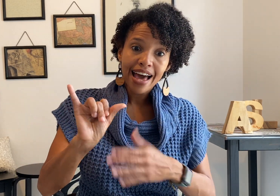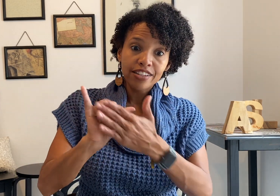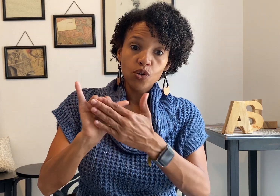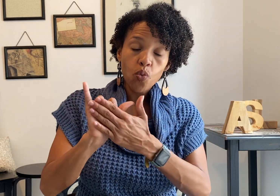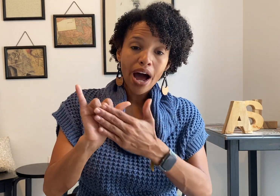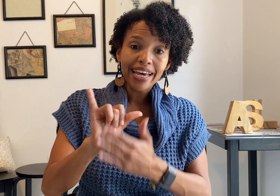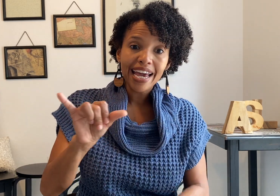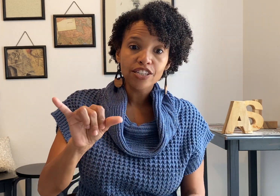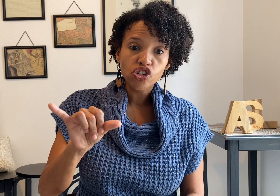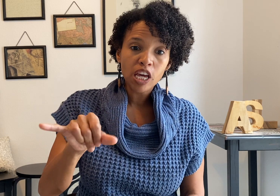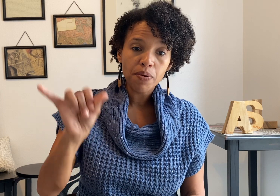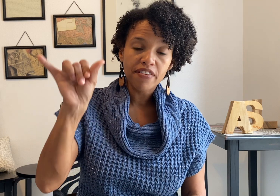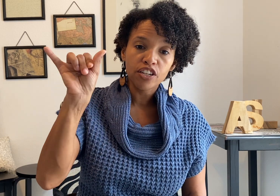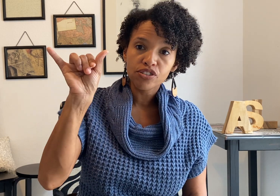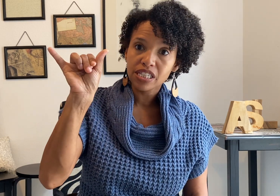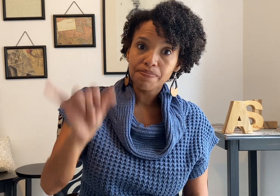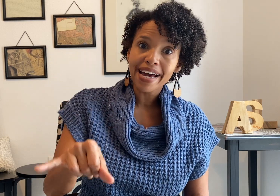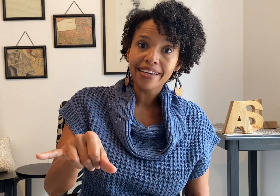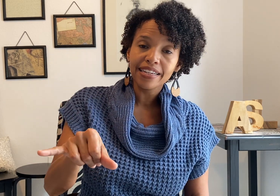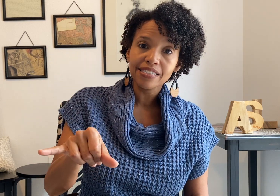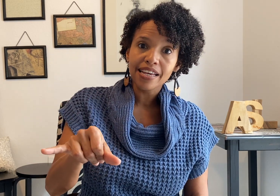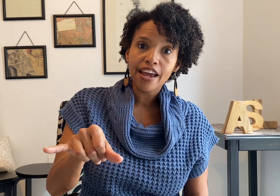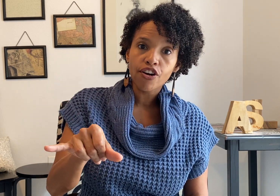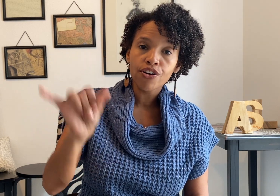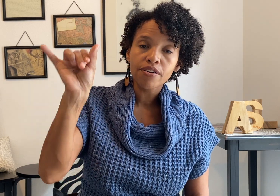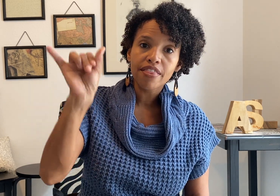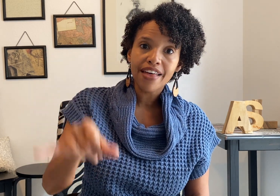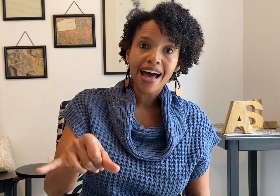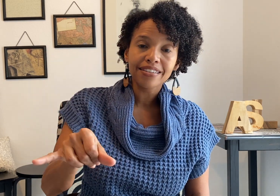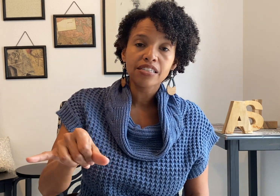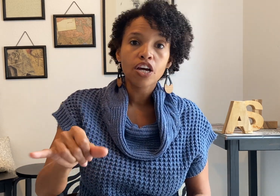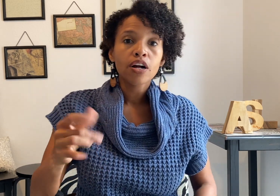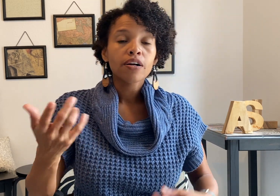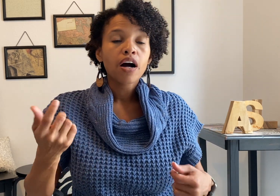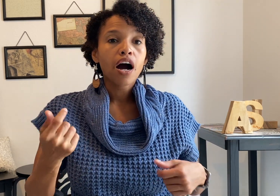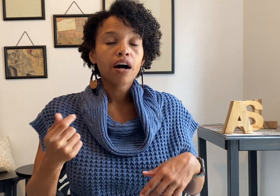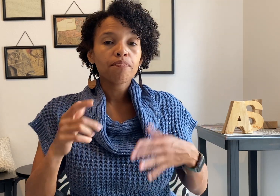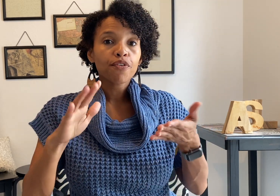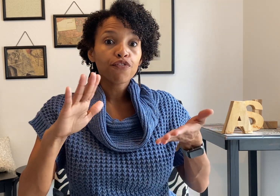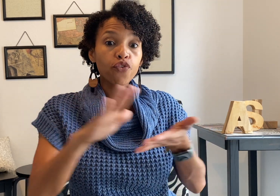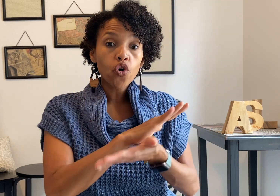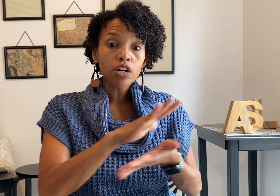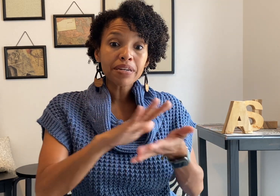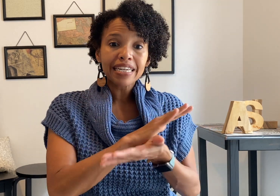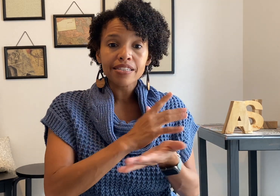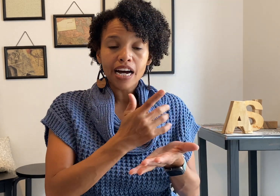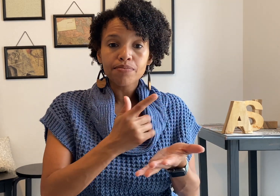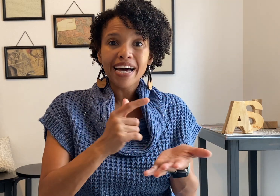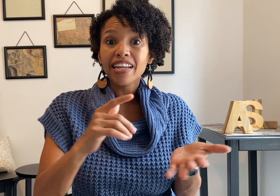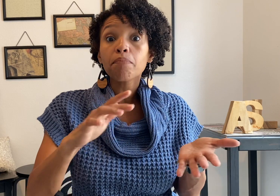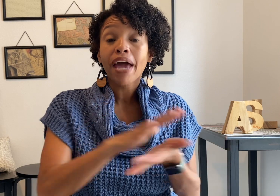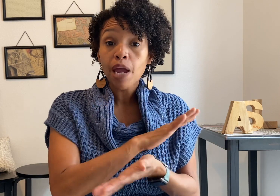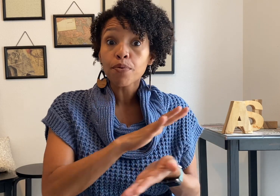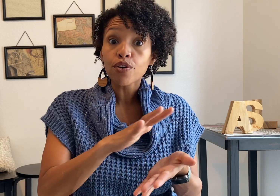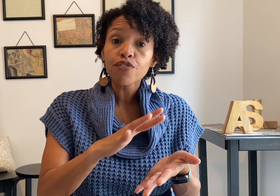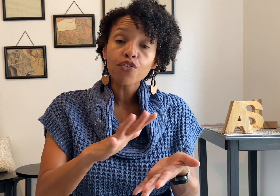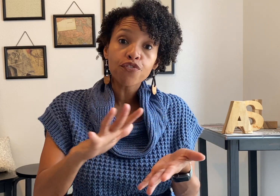is a Y hand shape, and then you just smack it into air, that. Form is, I'm signing paper for